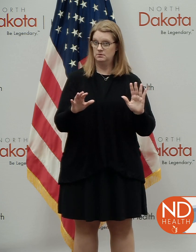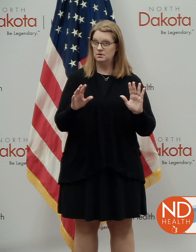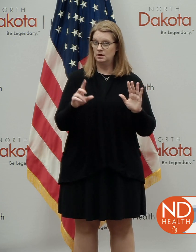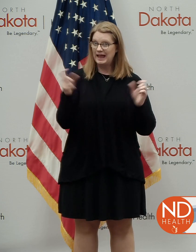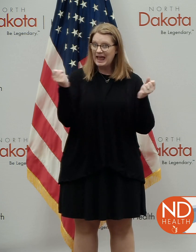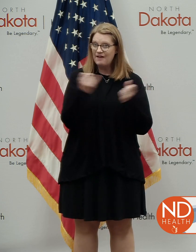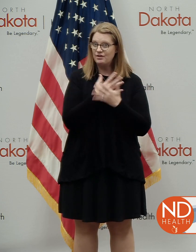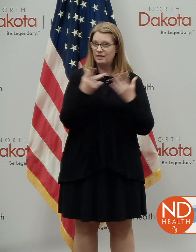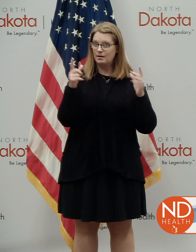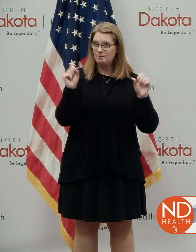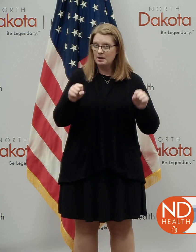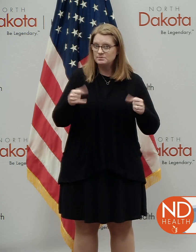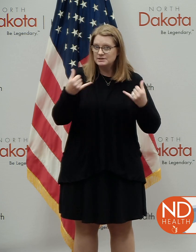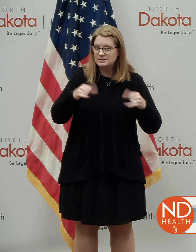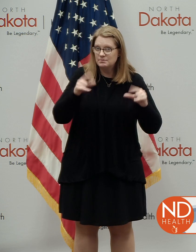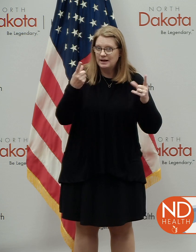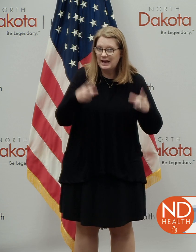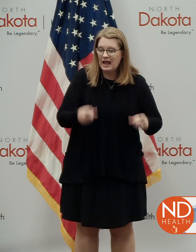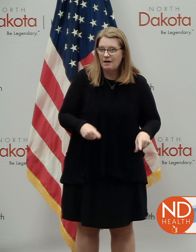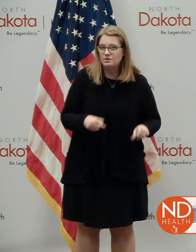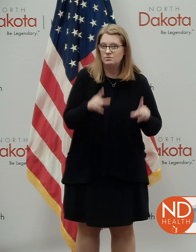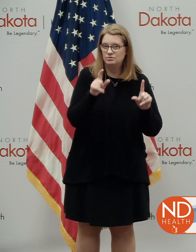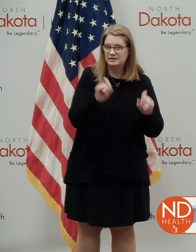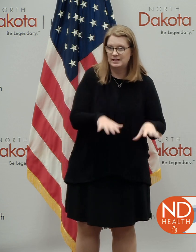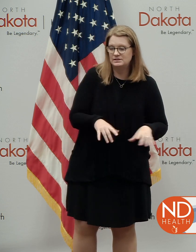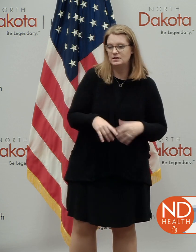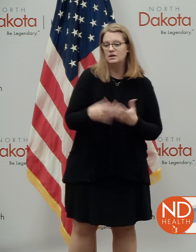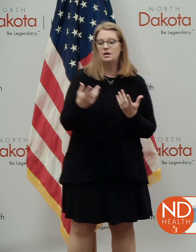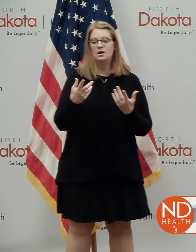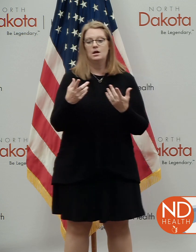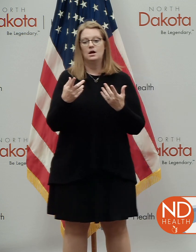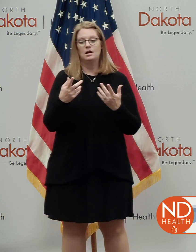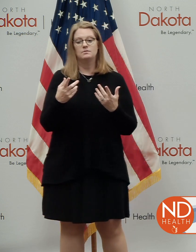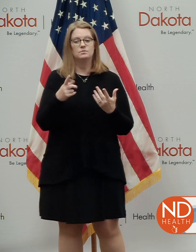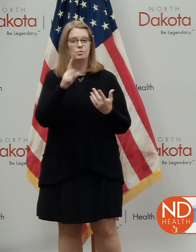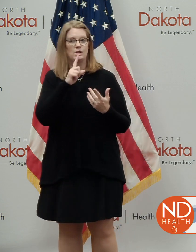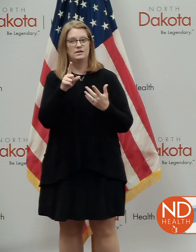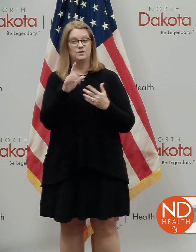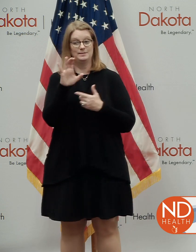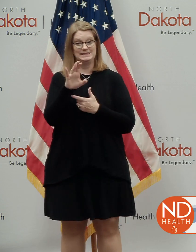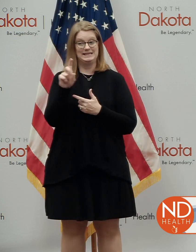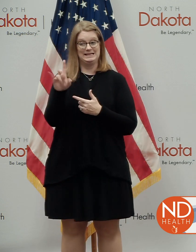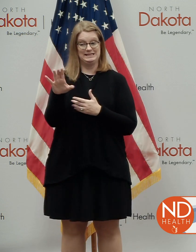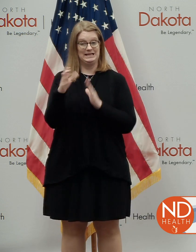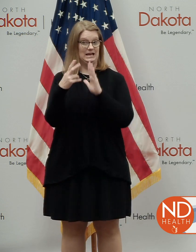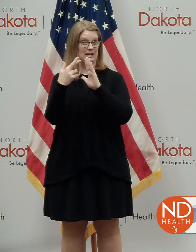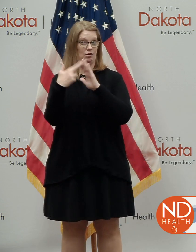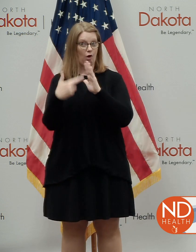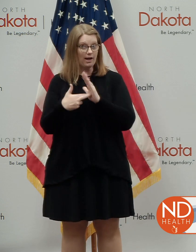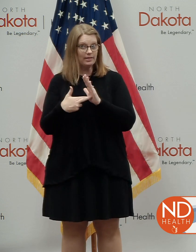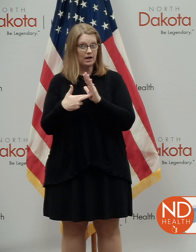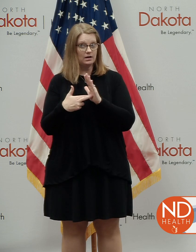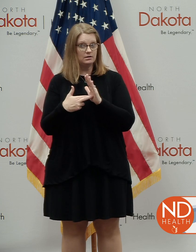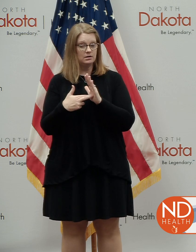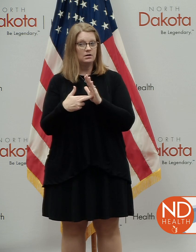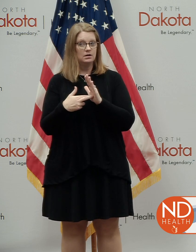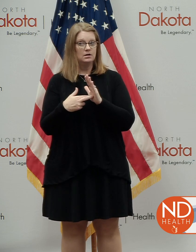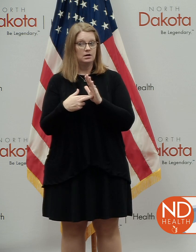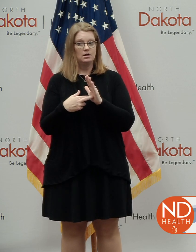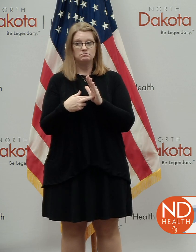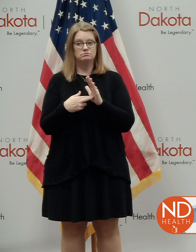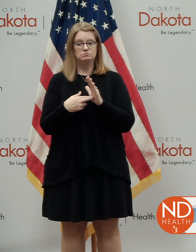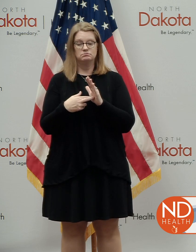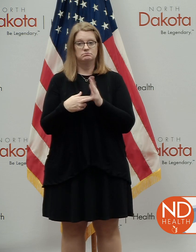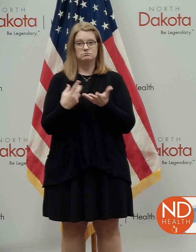testing. Any symptoms changes the CDC guidelines, but just as far as from a CDC guideline perspective, it's a conversation we've